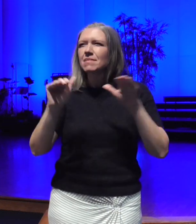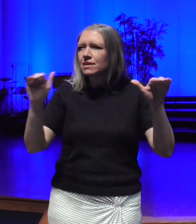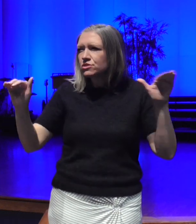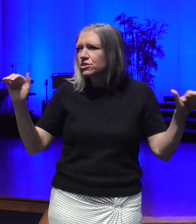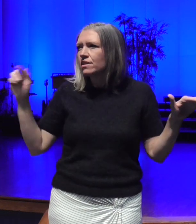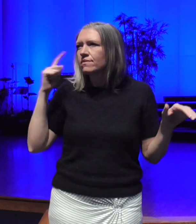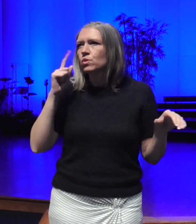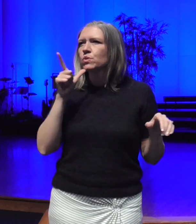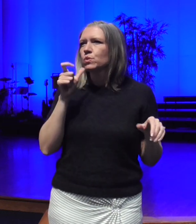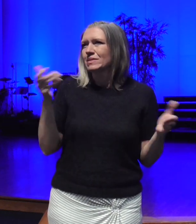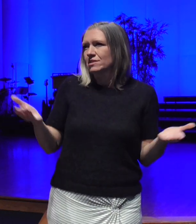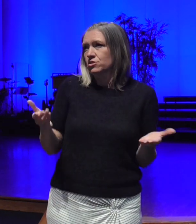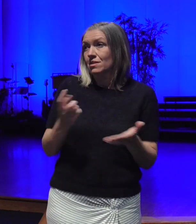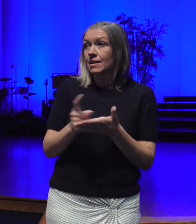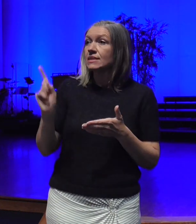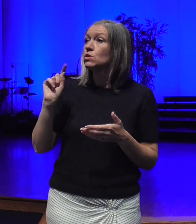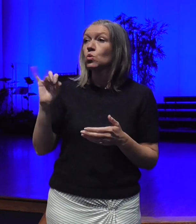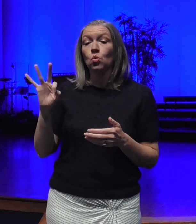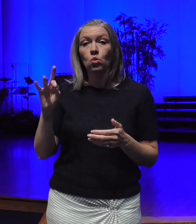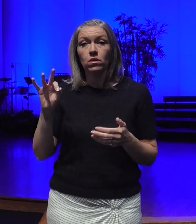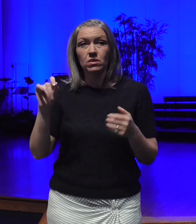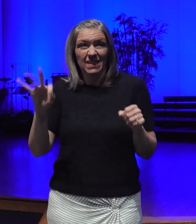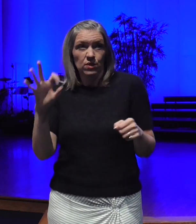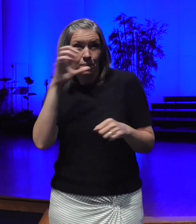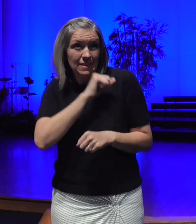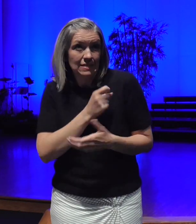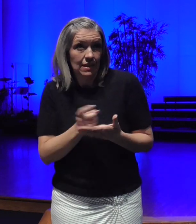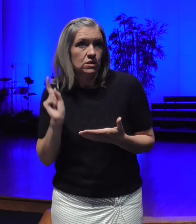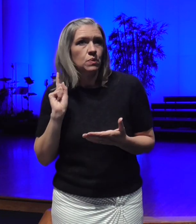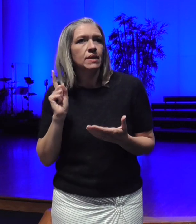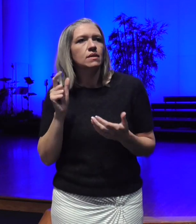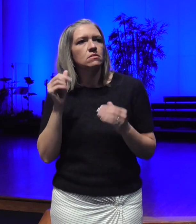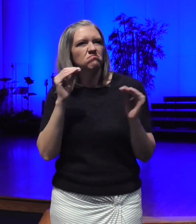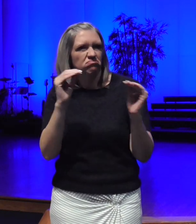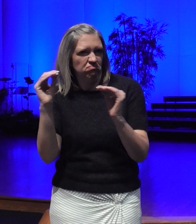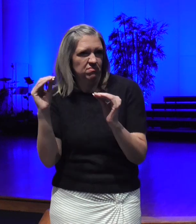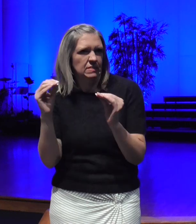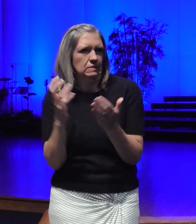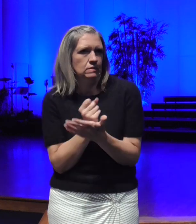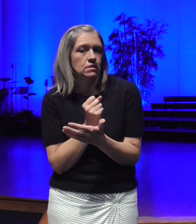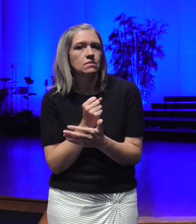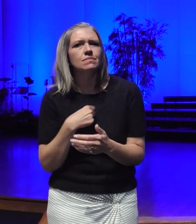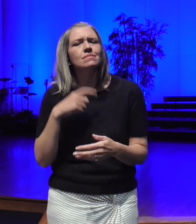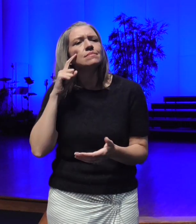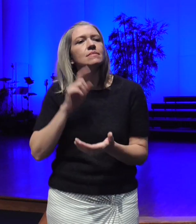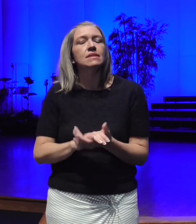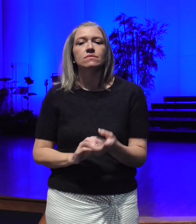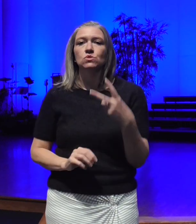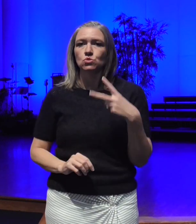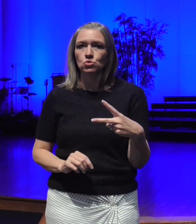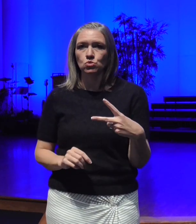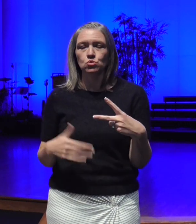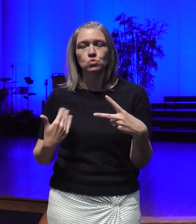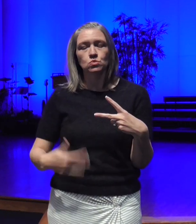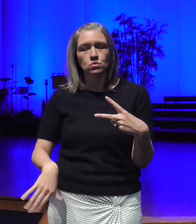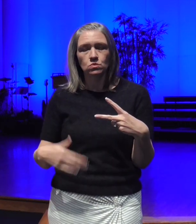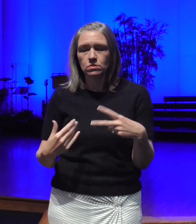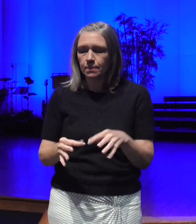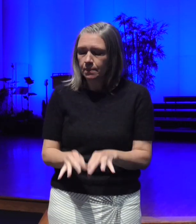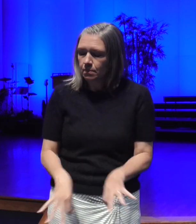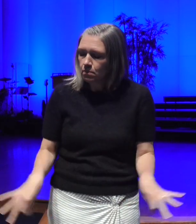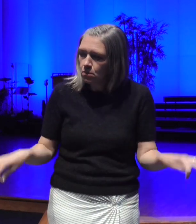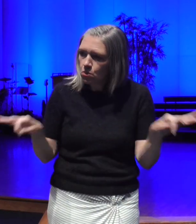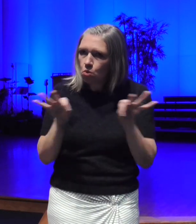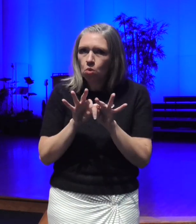us who were together last Sunday, and if you weren't with us, to get a sense of it. Because I believe there are two really important steps